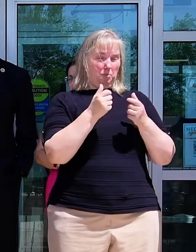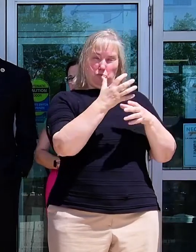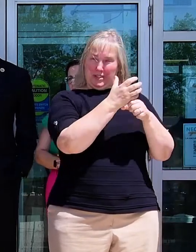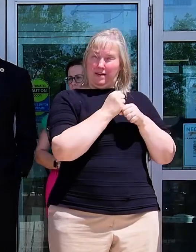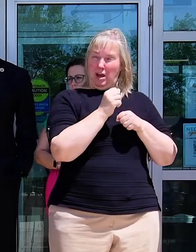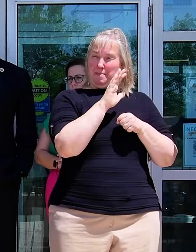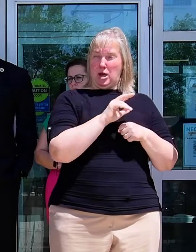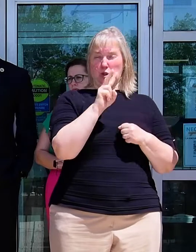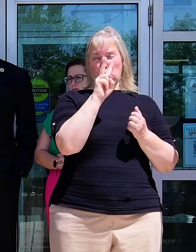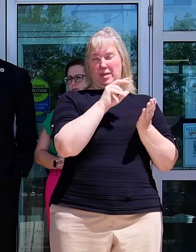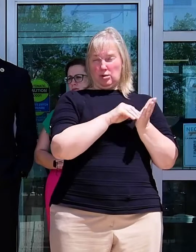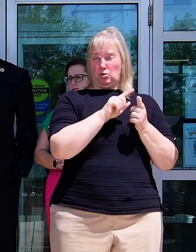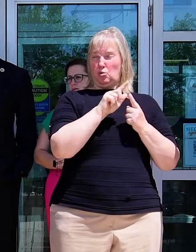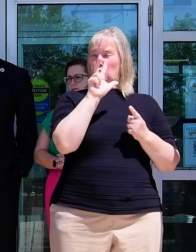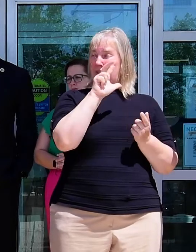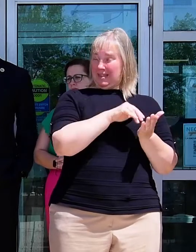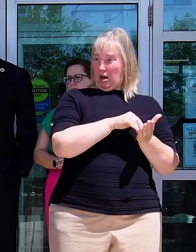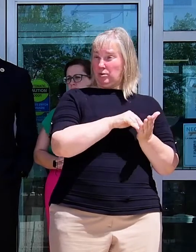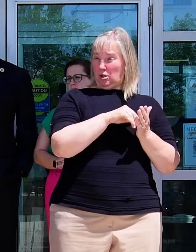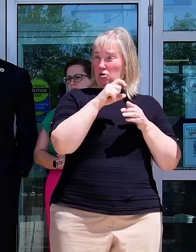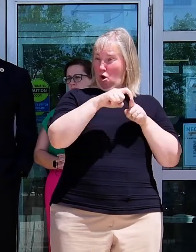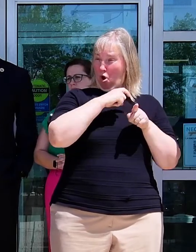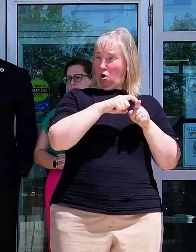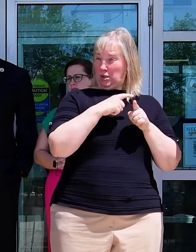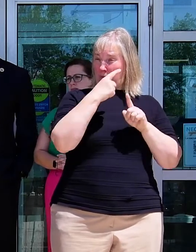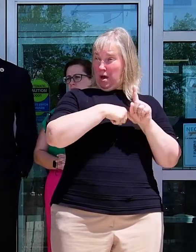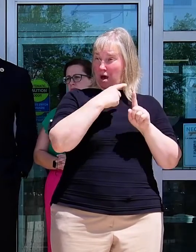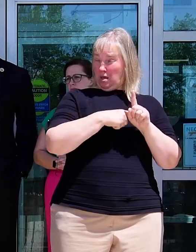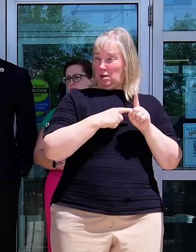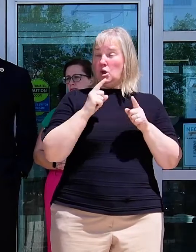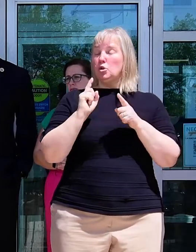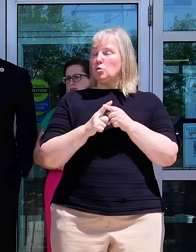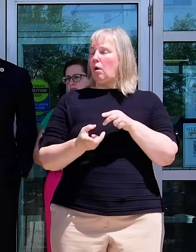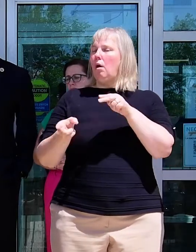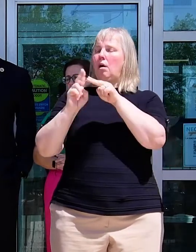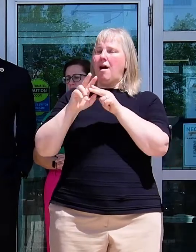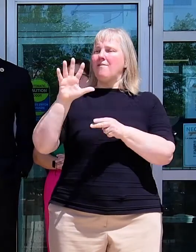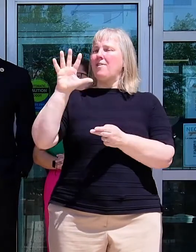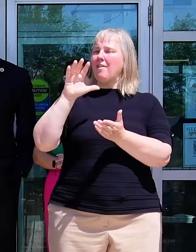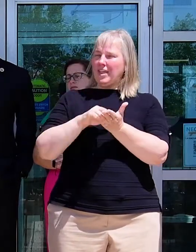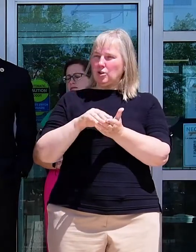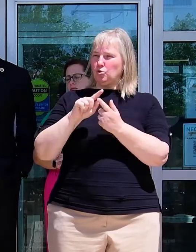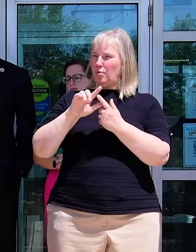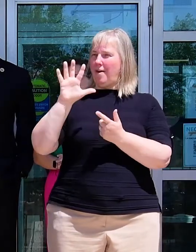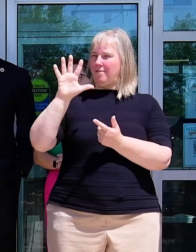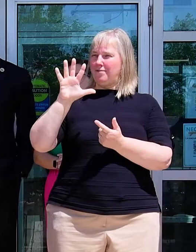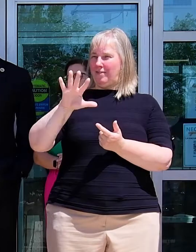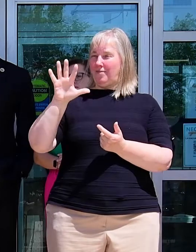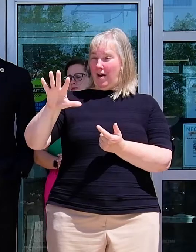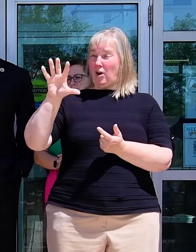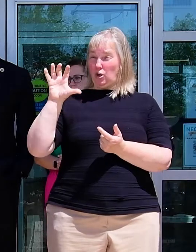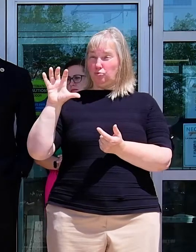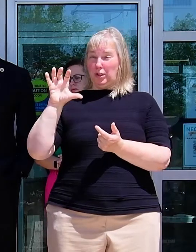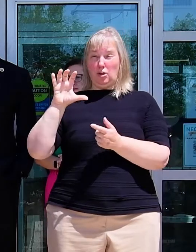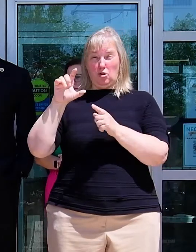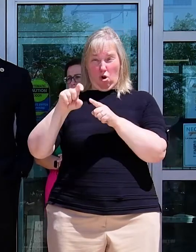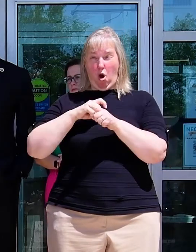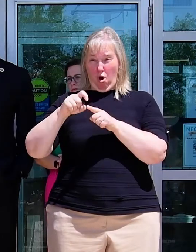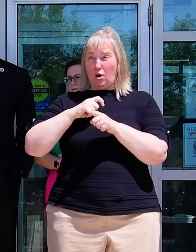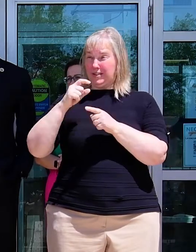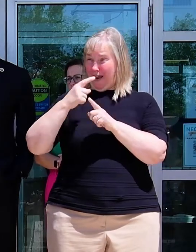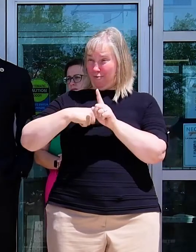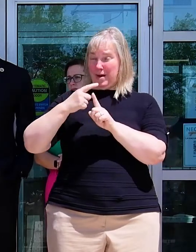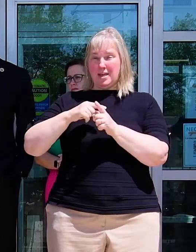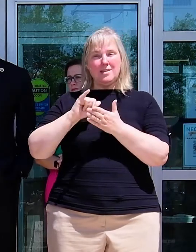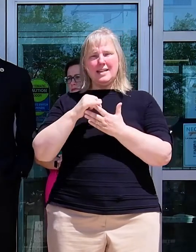2,000 to 3,000 calls a month to 5,000 to 5,500 calls a month. That tells you